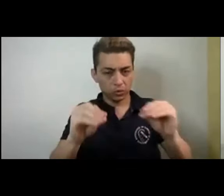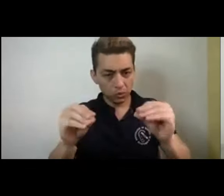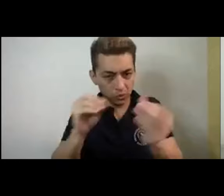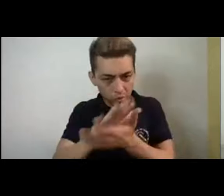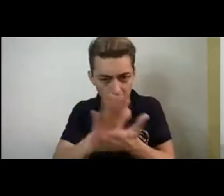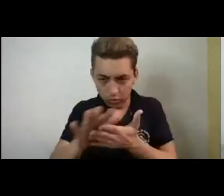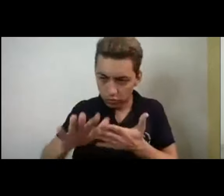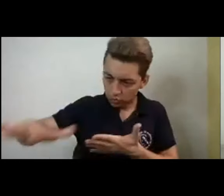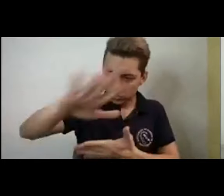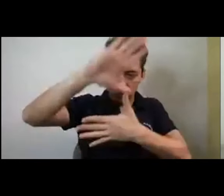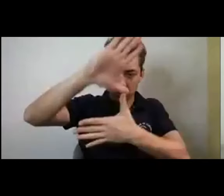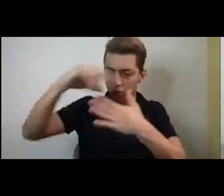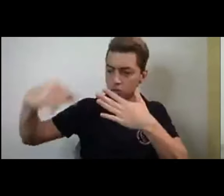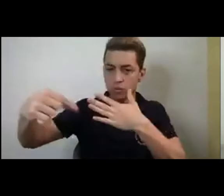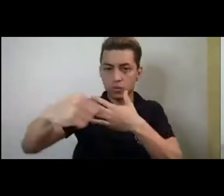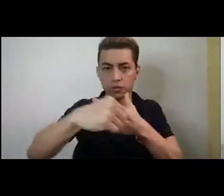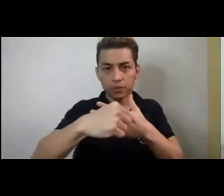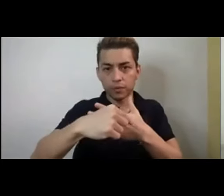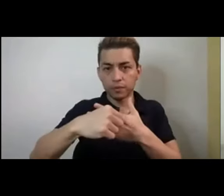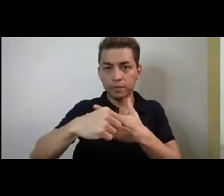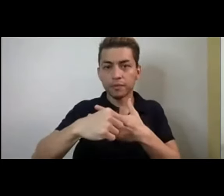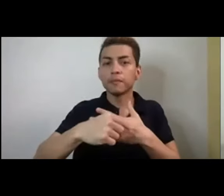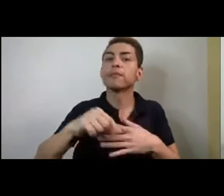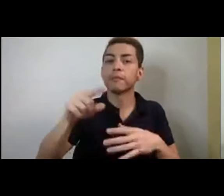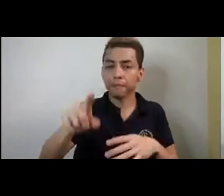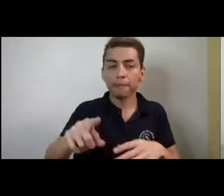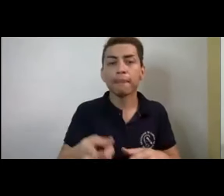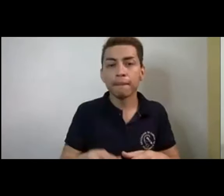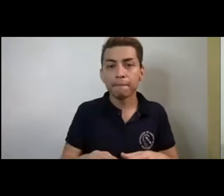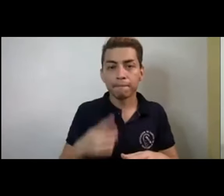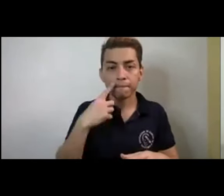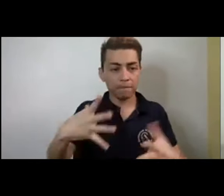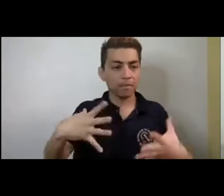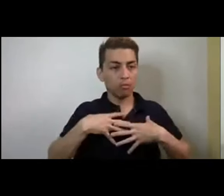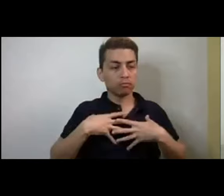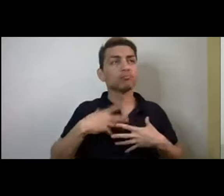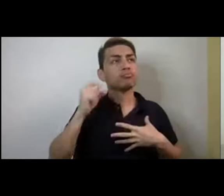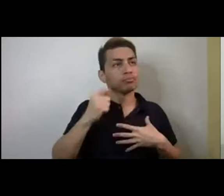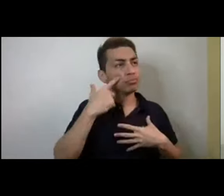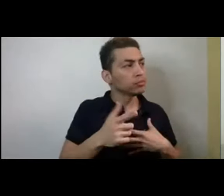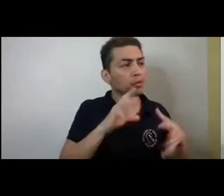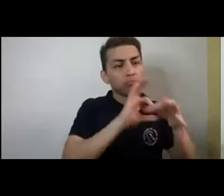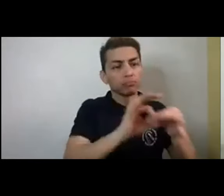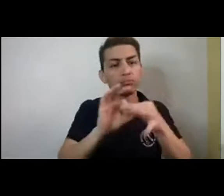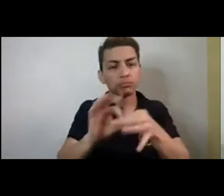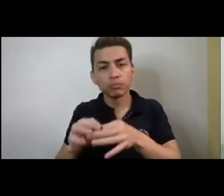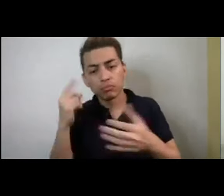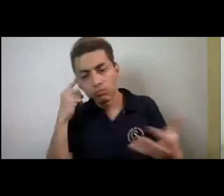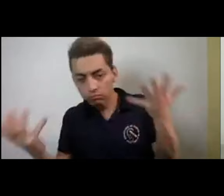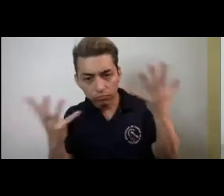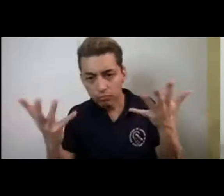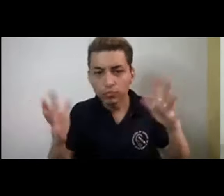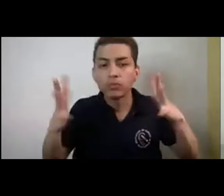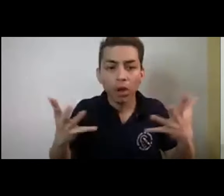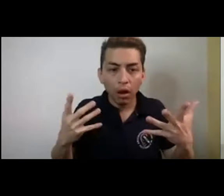a complex task that requires multi-stakeholder coalitions and deliberate actions on the part